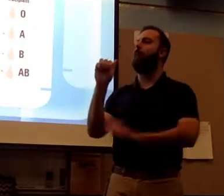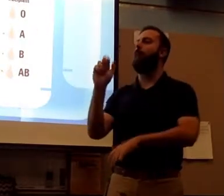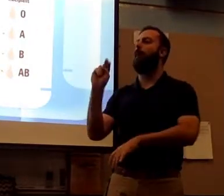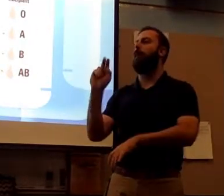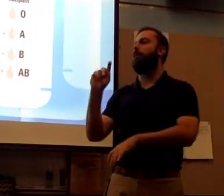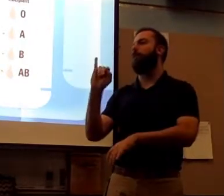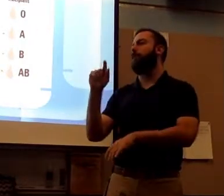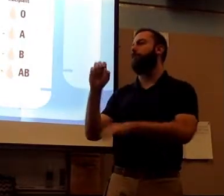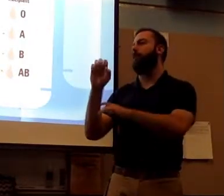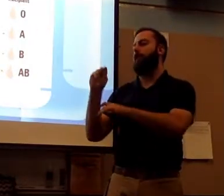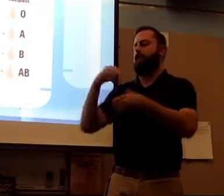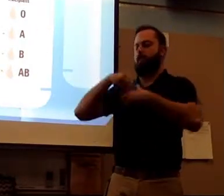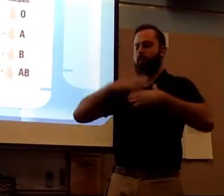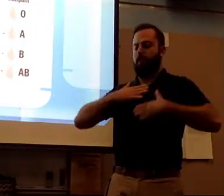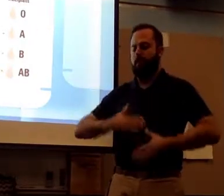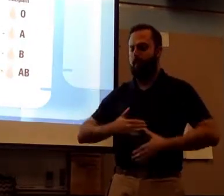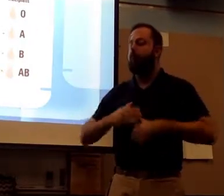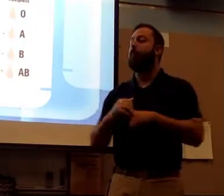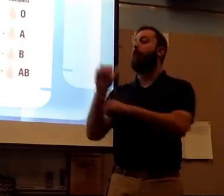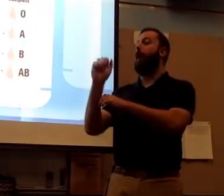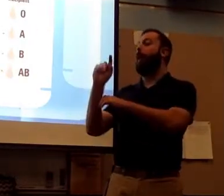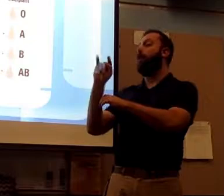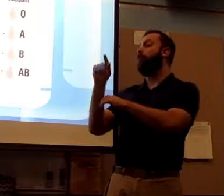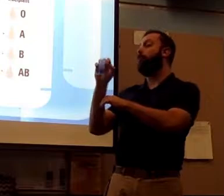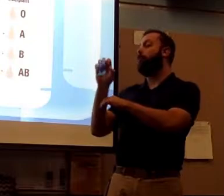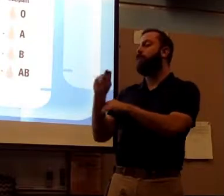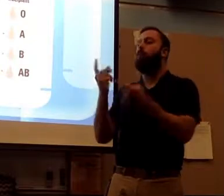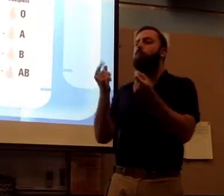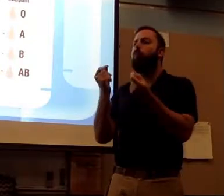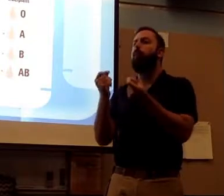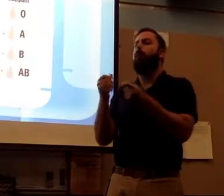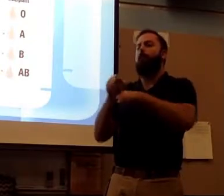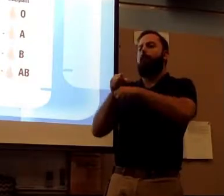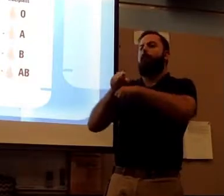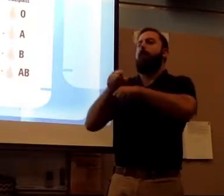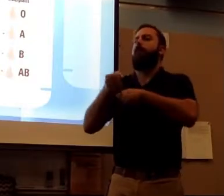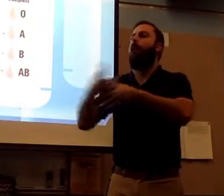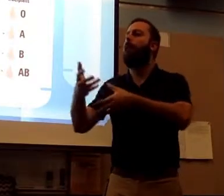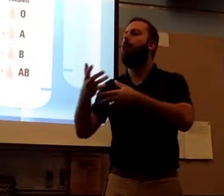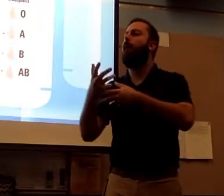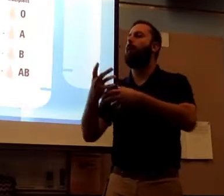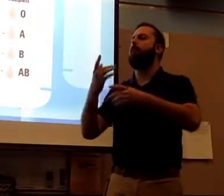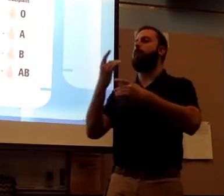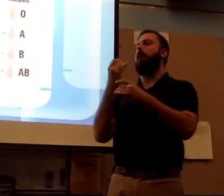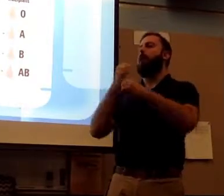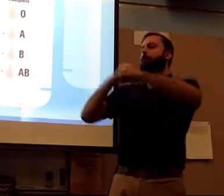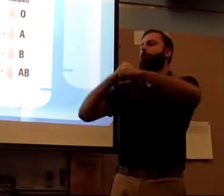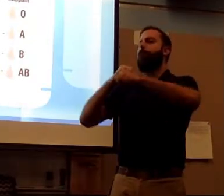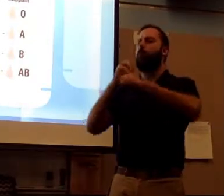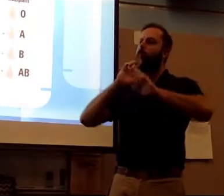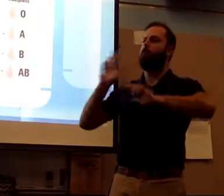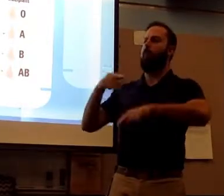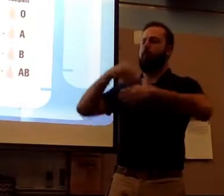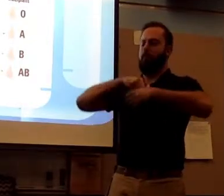body, and antigens are what trigger immune responses within our bodies. And so those are different